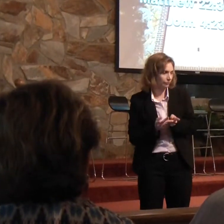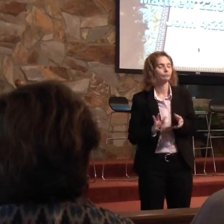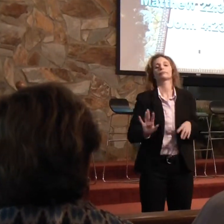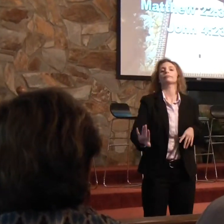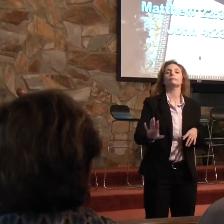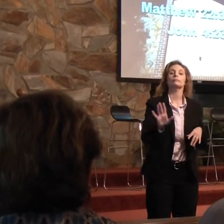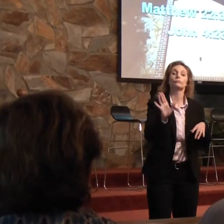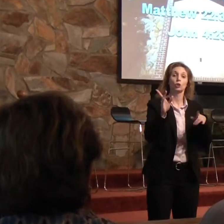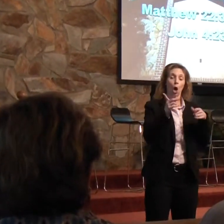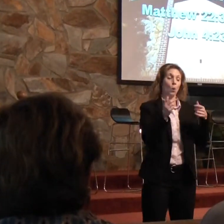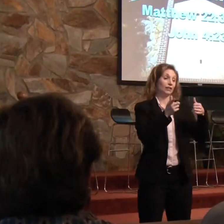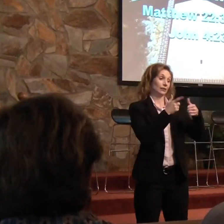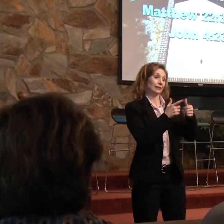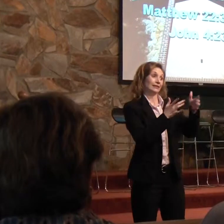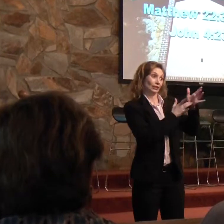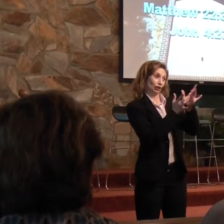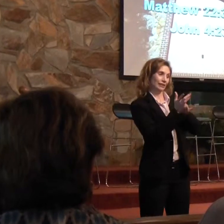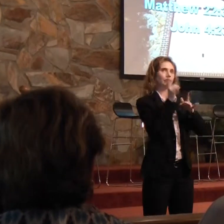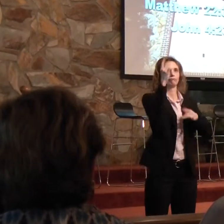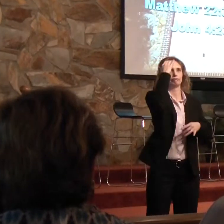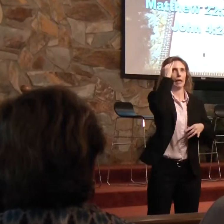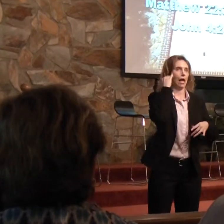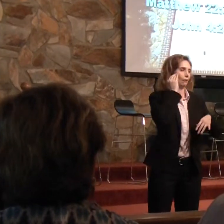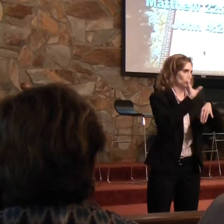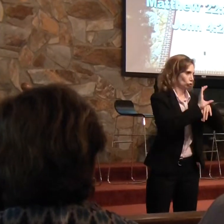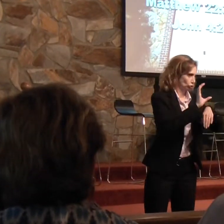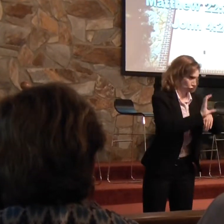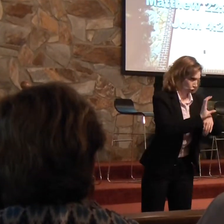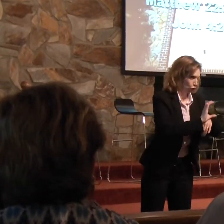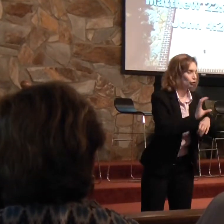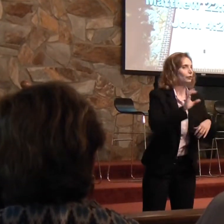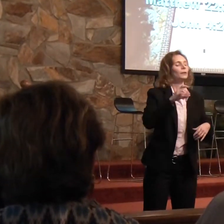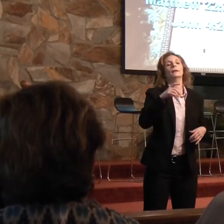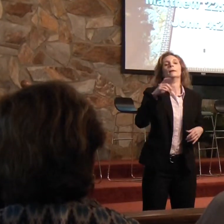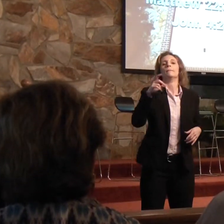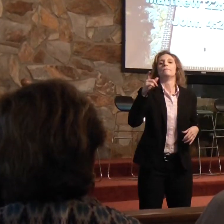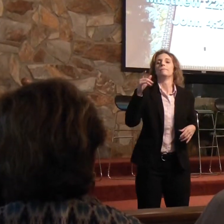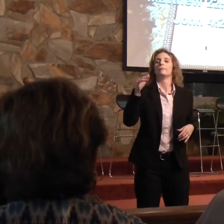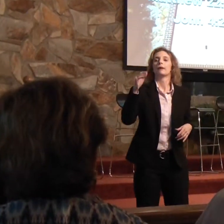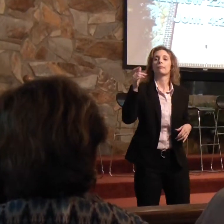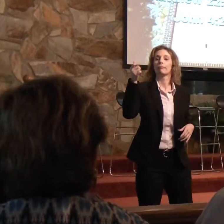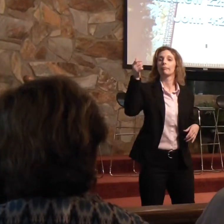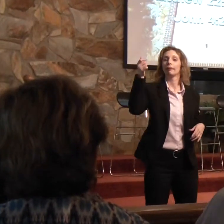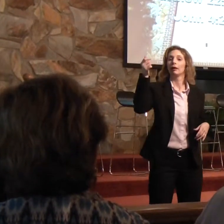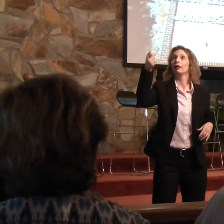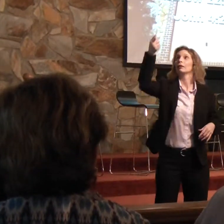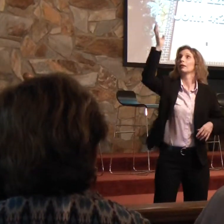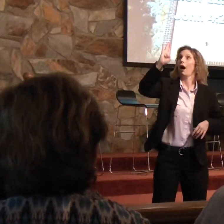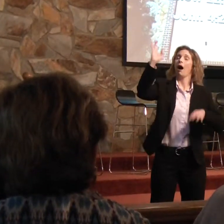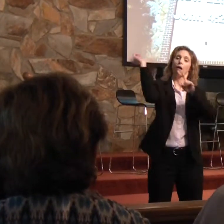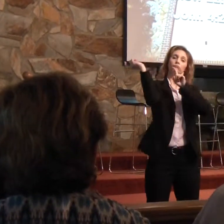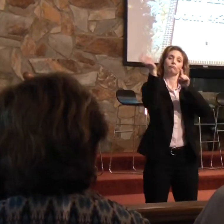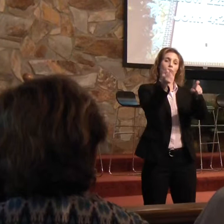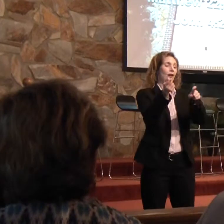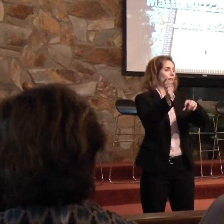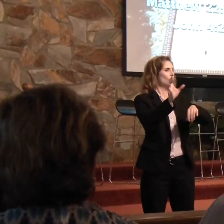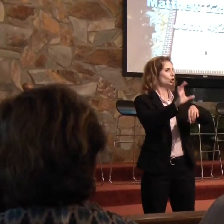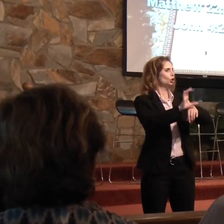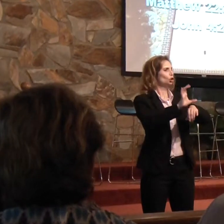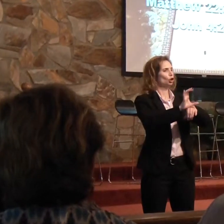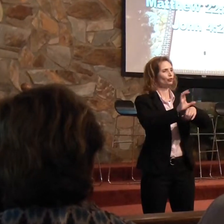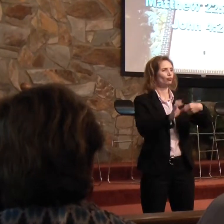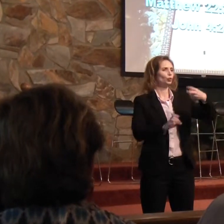church. Jesus is the head of the church. We see that God has given to the church two